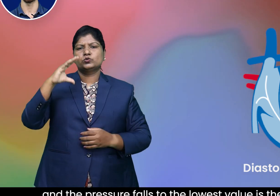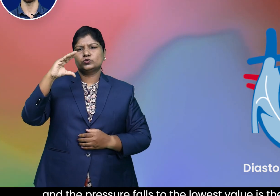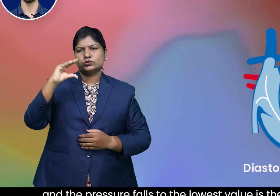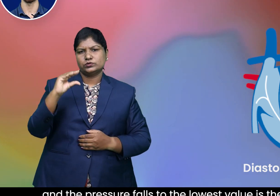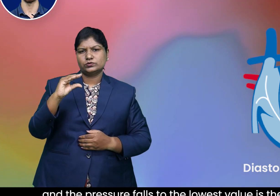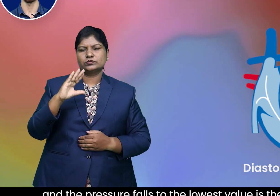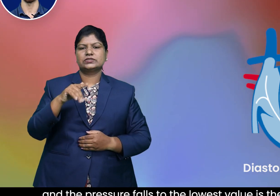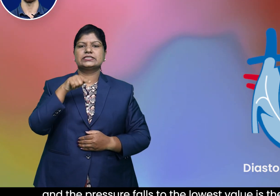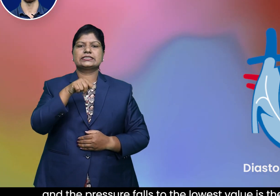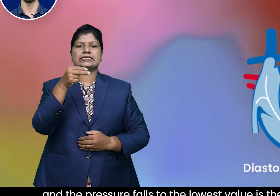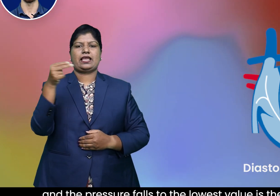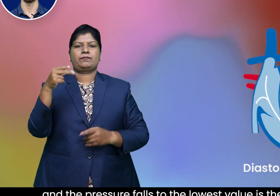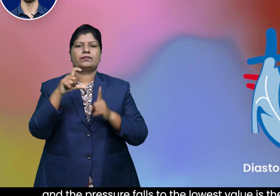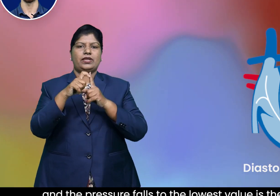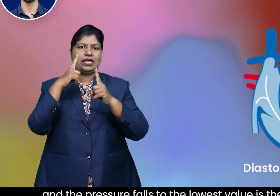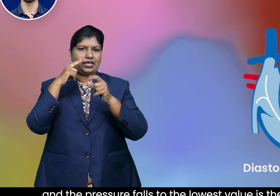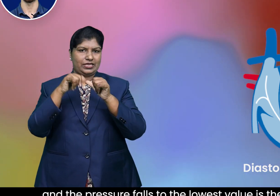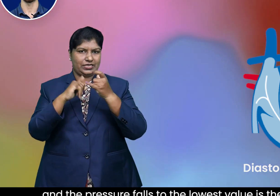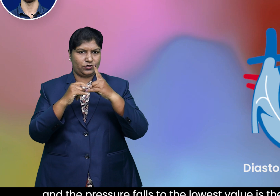pressure.